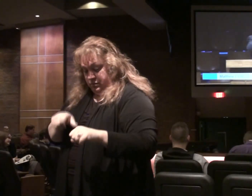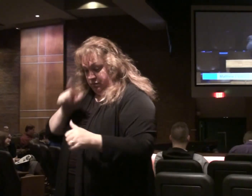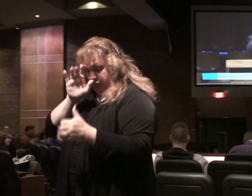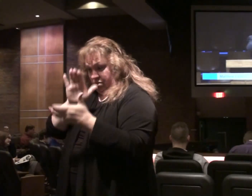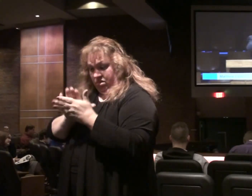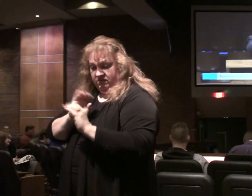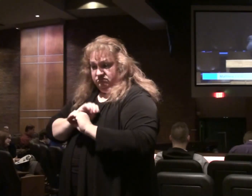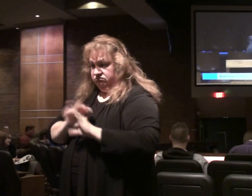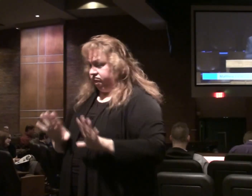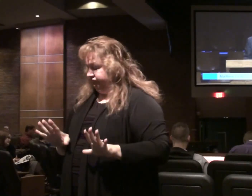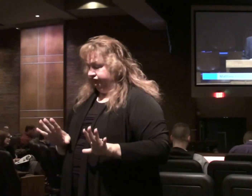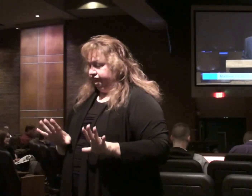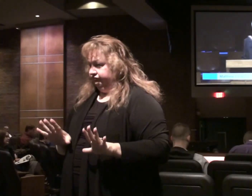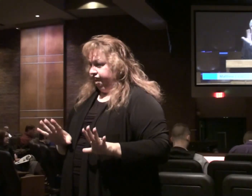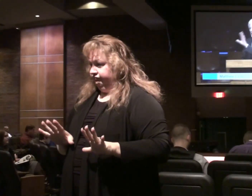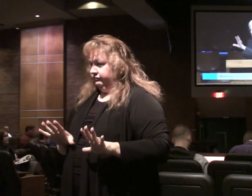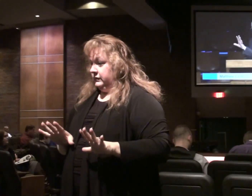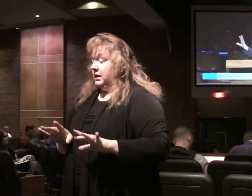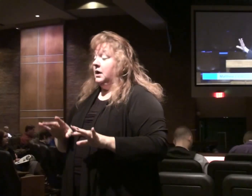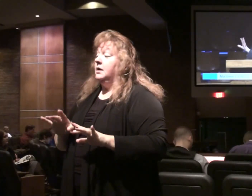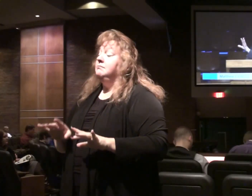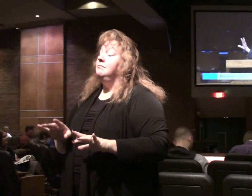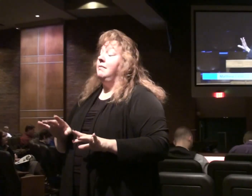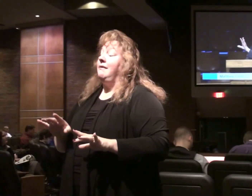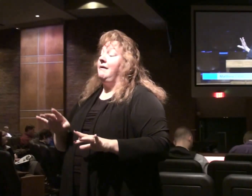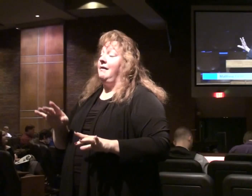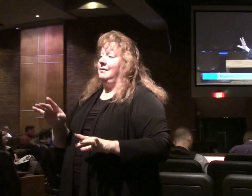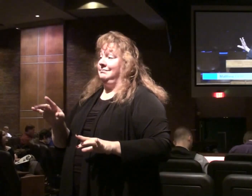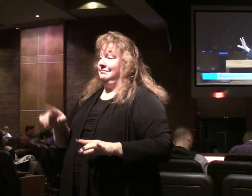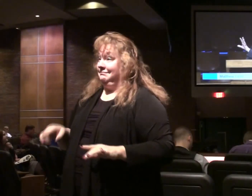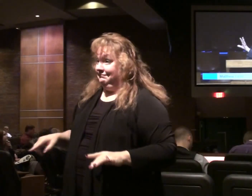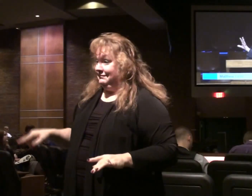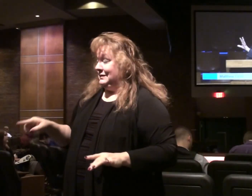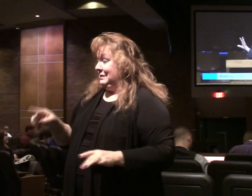unbelief, yet to reveal truth